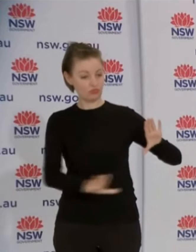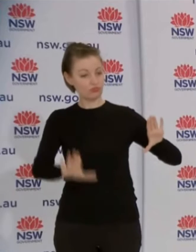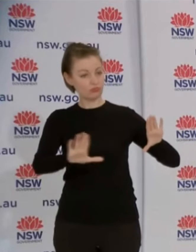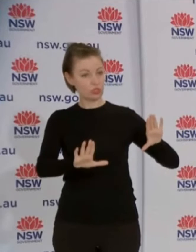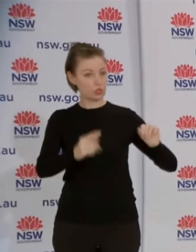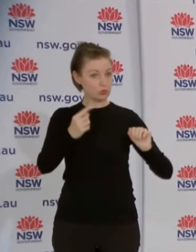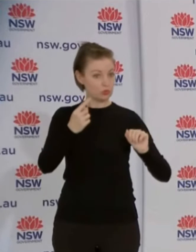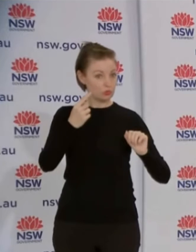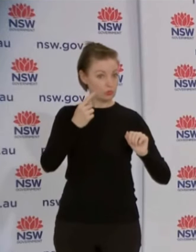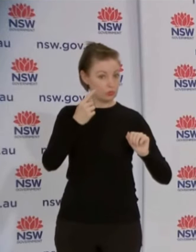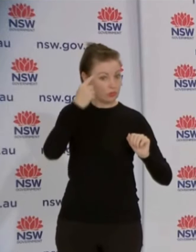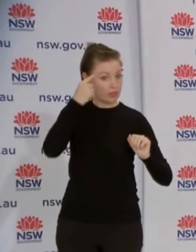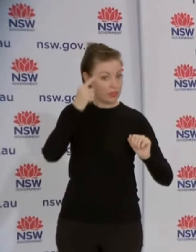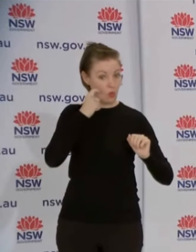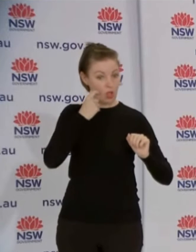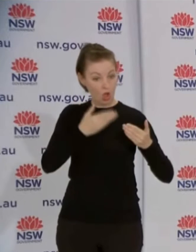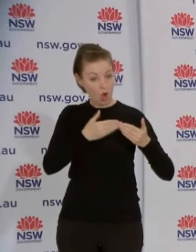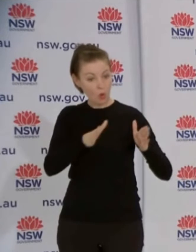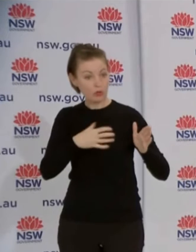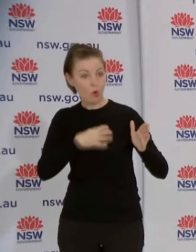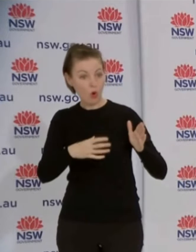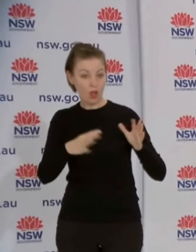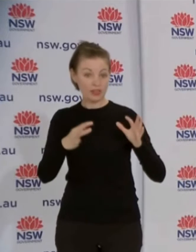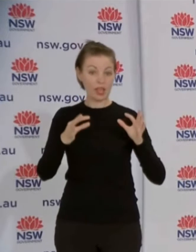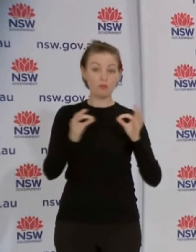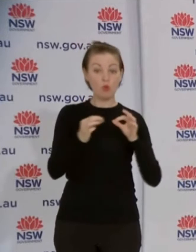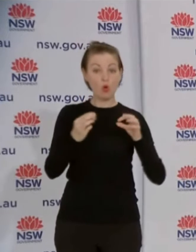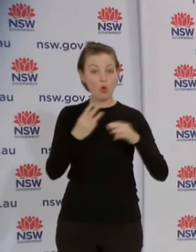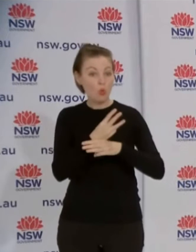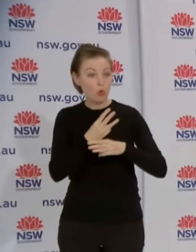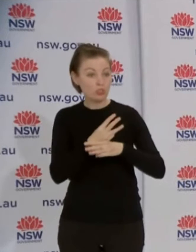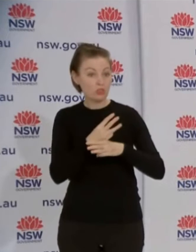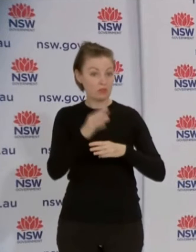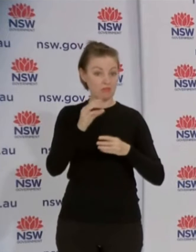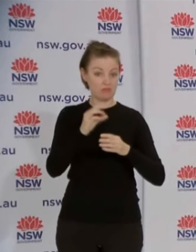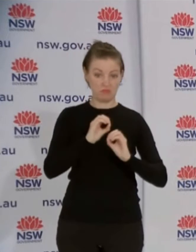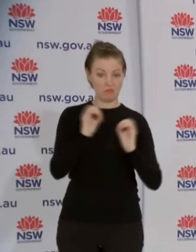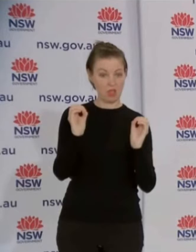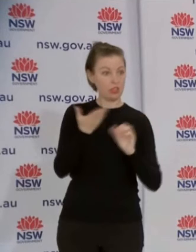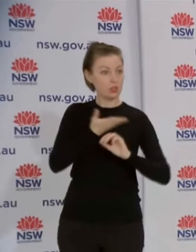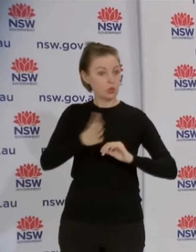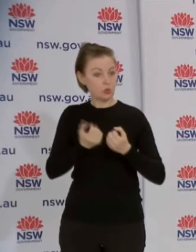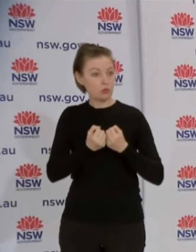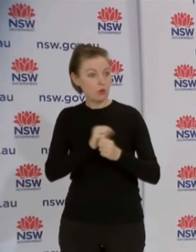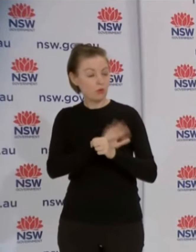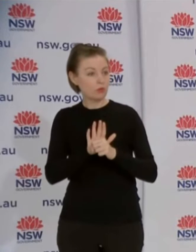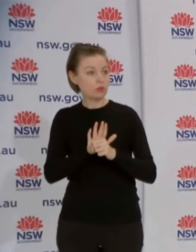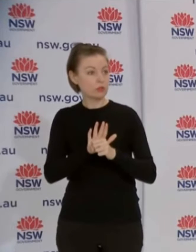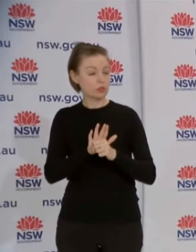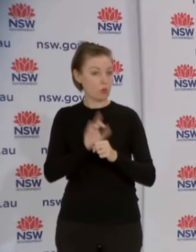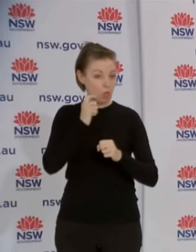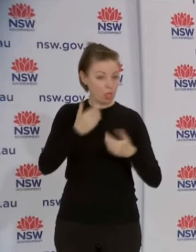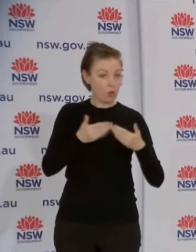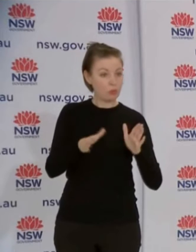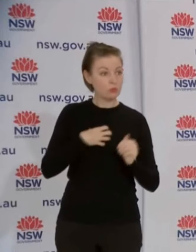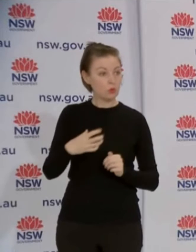out. Burwood hasn't had many cases. What's happening with Burwood? When will Well, you bring it out? In fact, our public health team are looking at those numbers closely, and